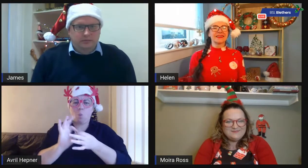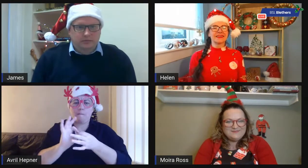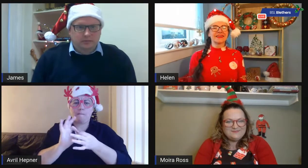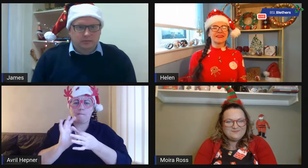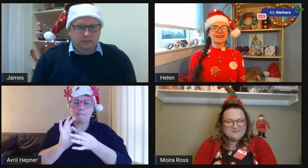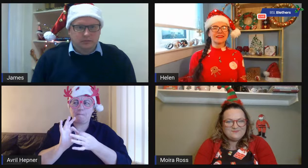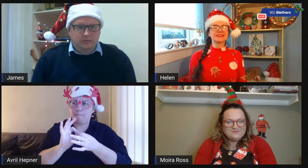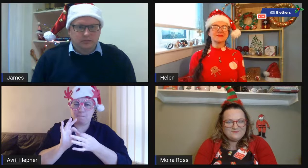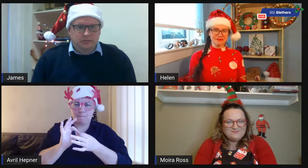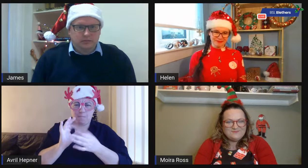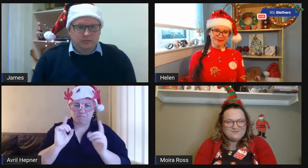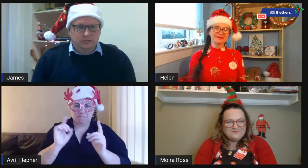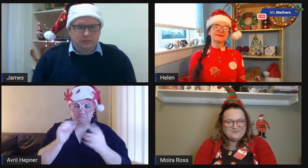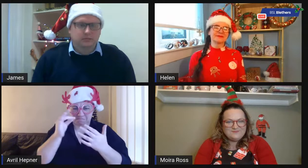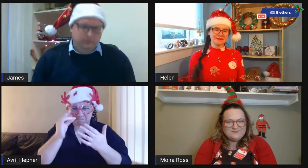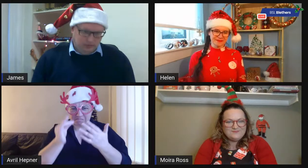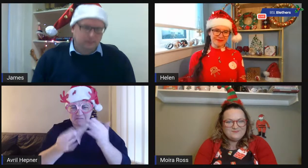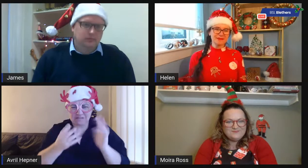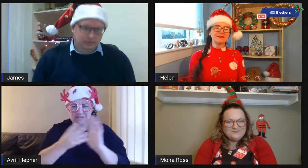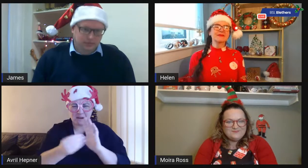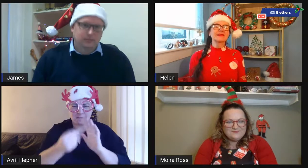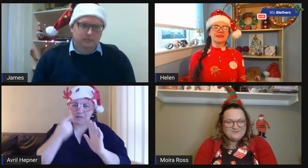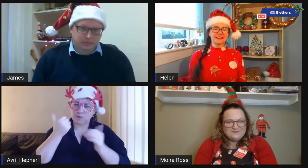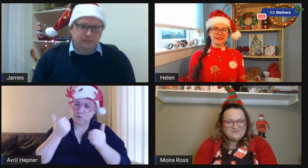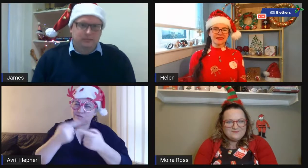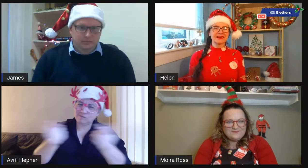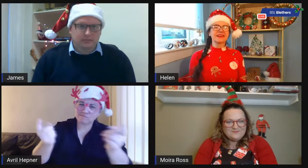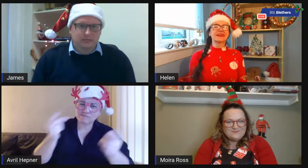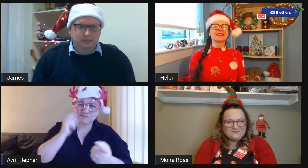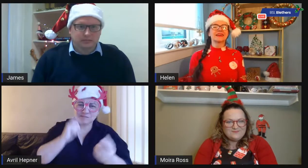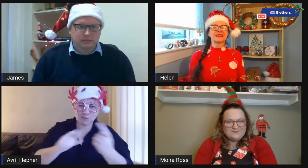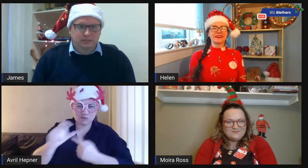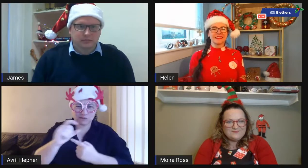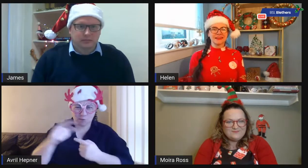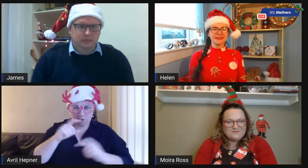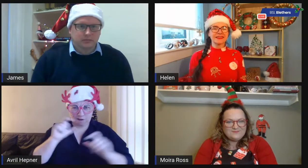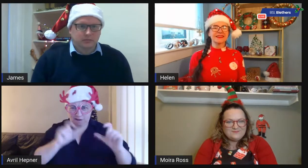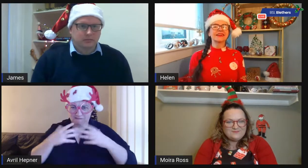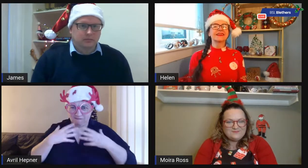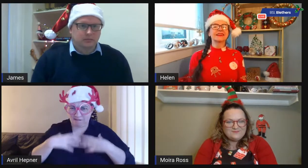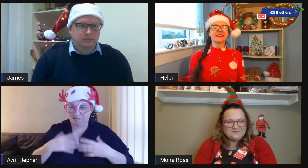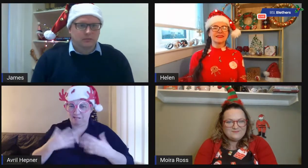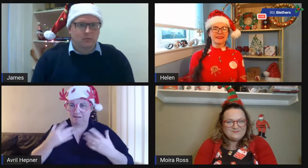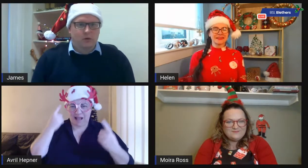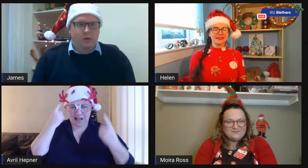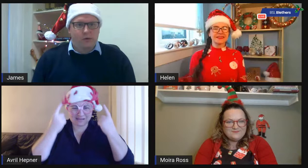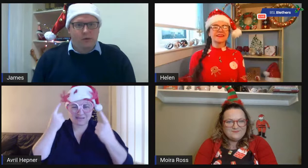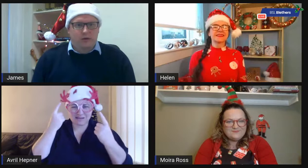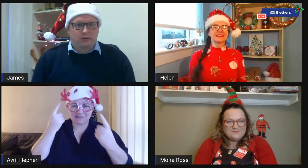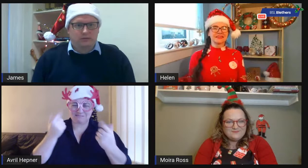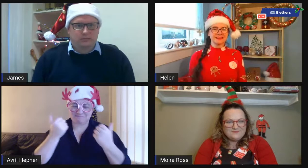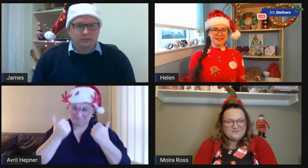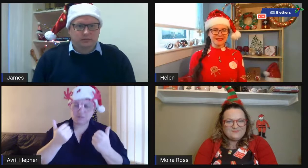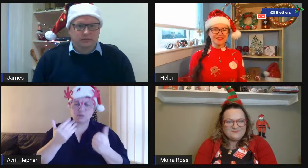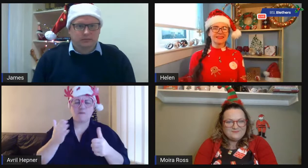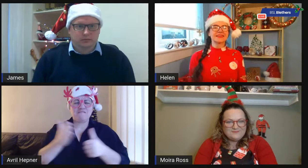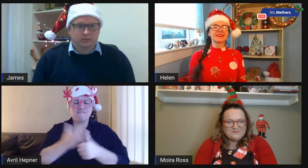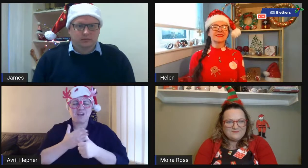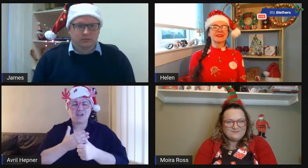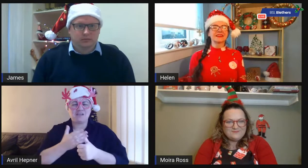Okay, so we're here to talk about Christmas at home. And there are a number of aspects of that. Of course, we're all dressed